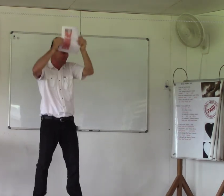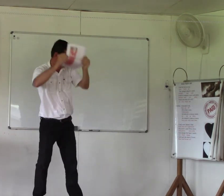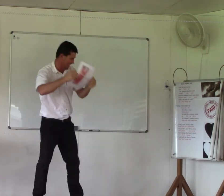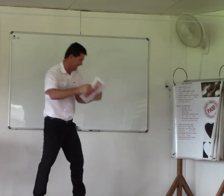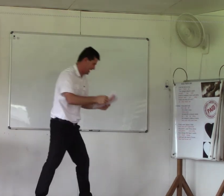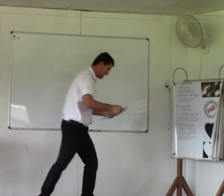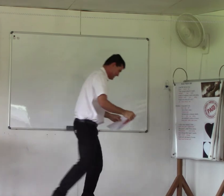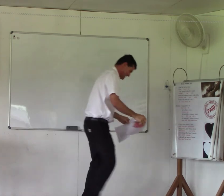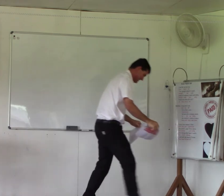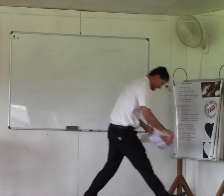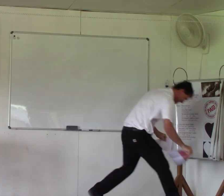Yeah.